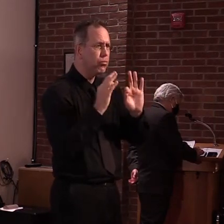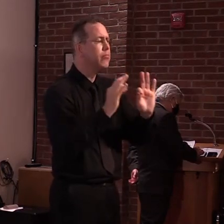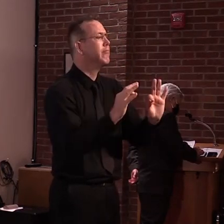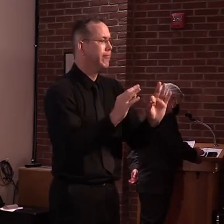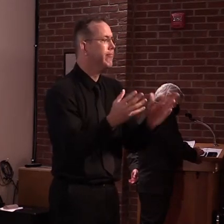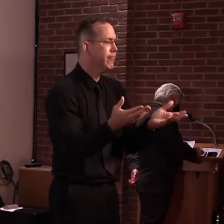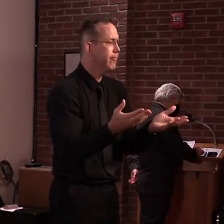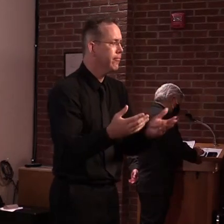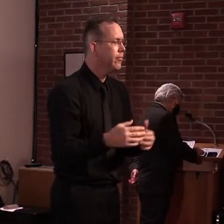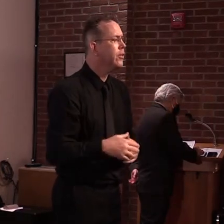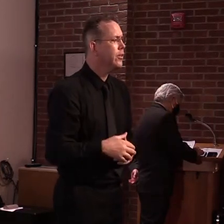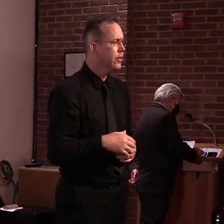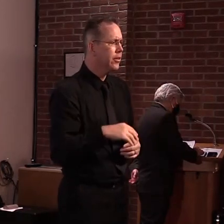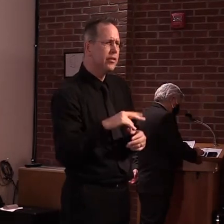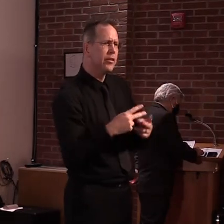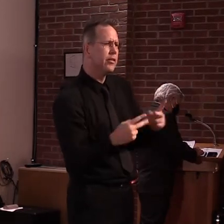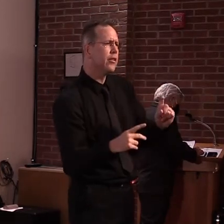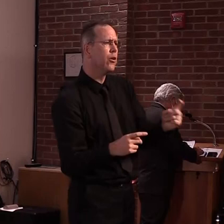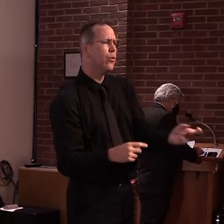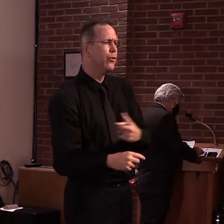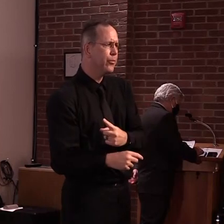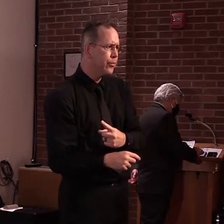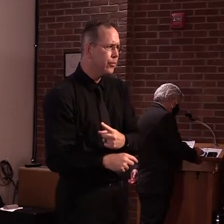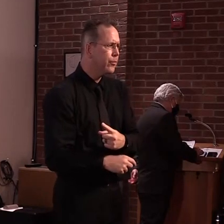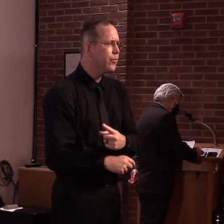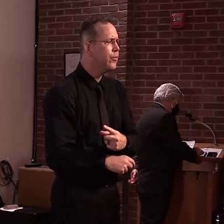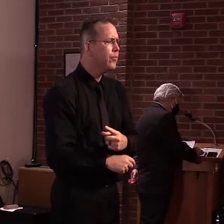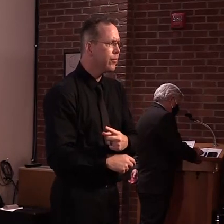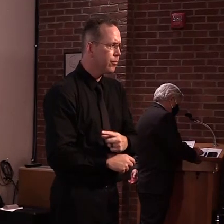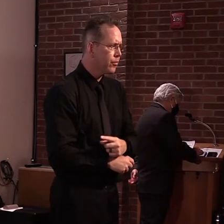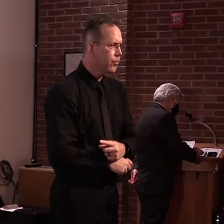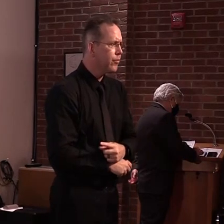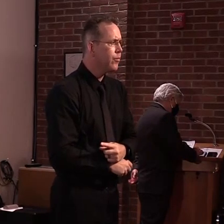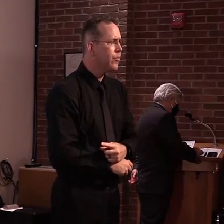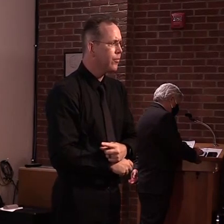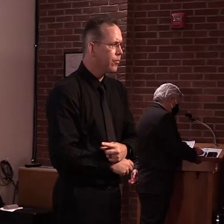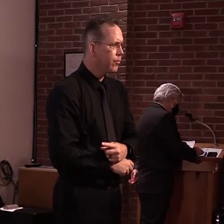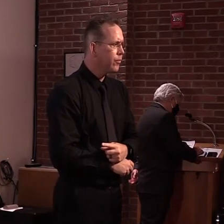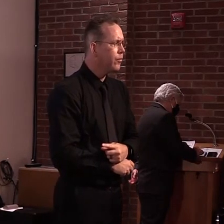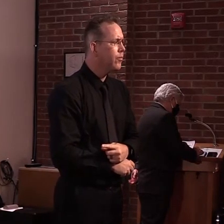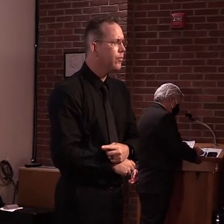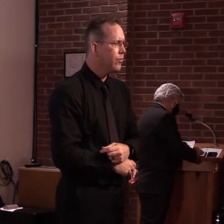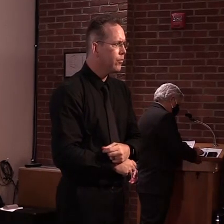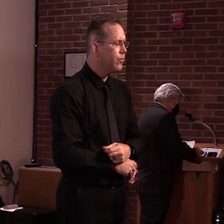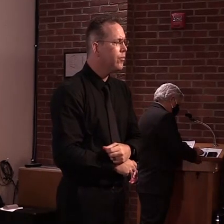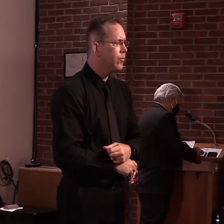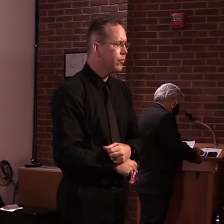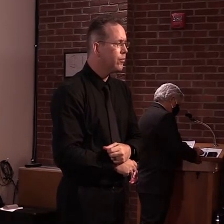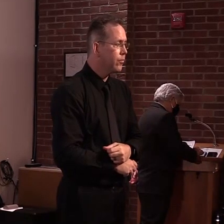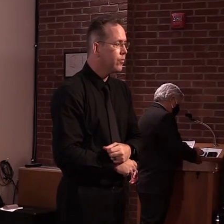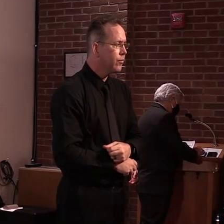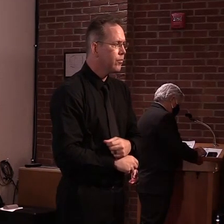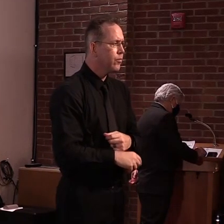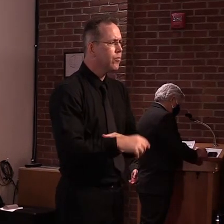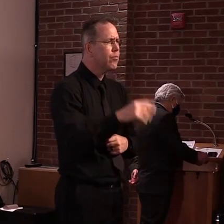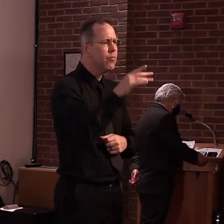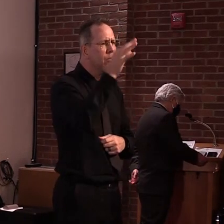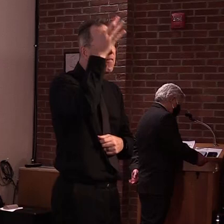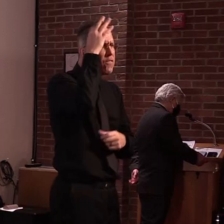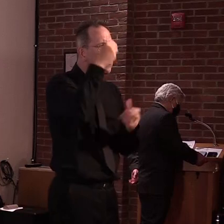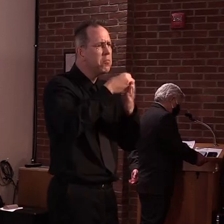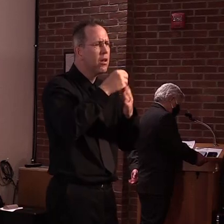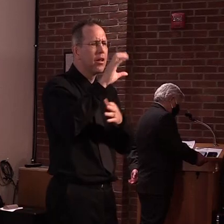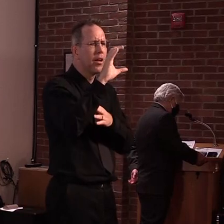dollars that we'll be spending, the money has to be spent by the end of the year. Your administration is proposing a lot of broadband and housing